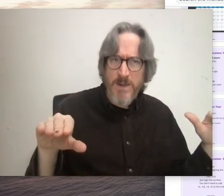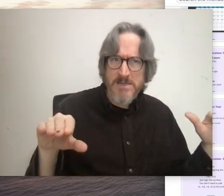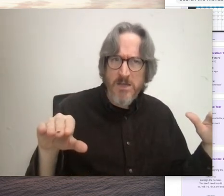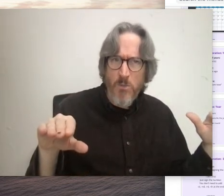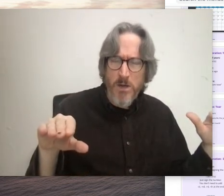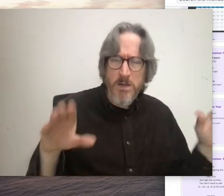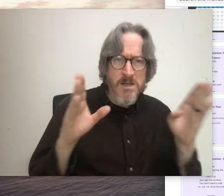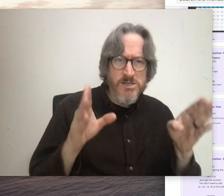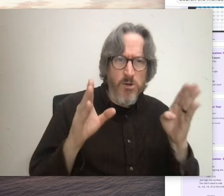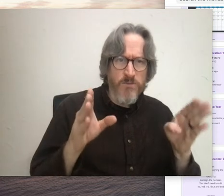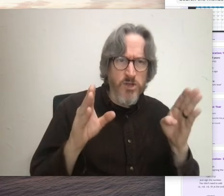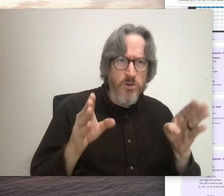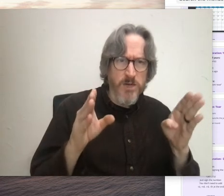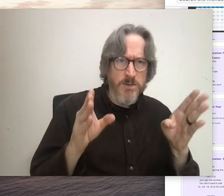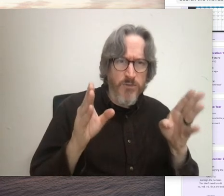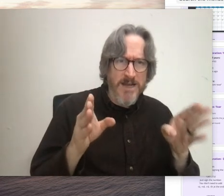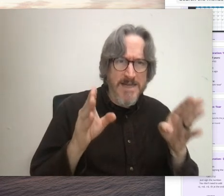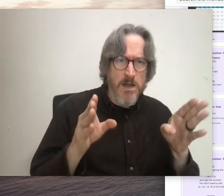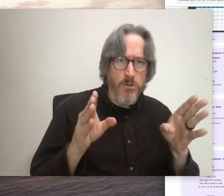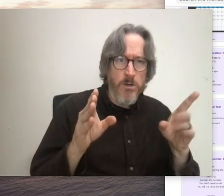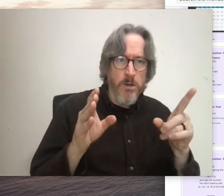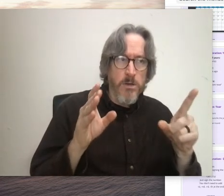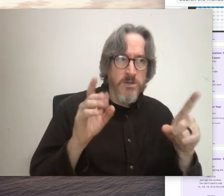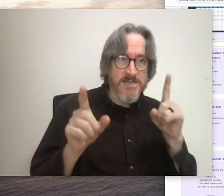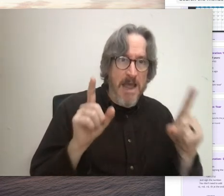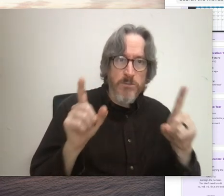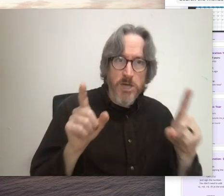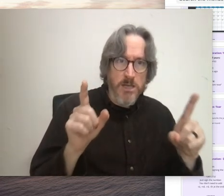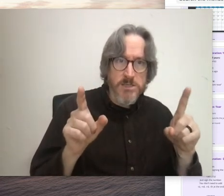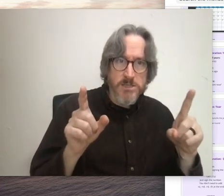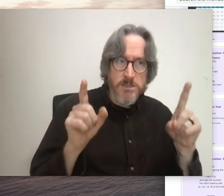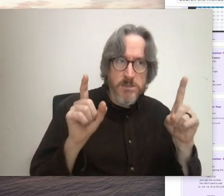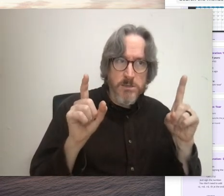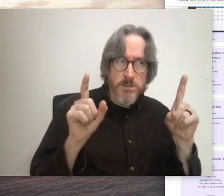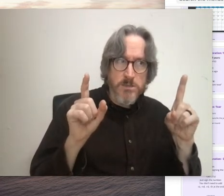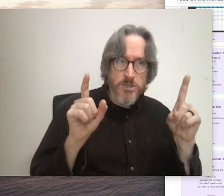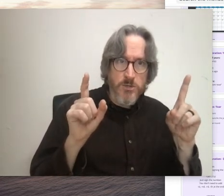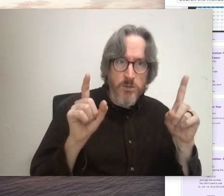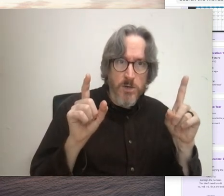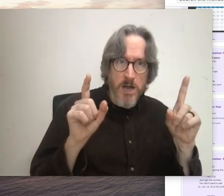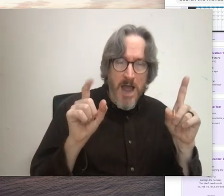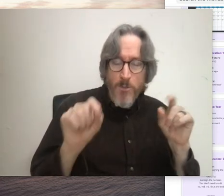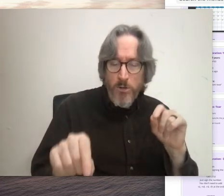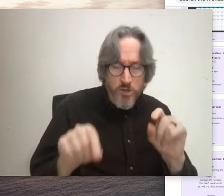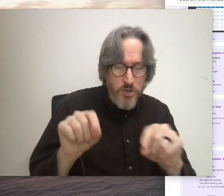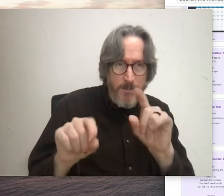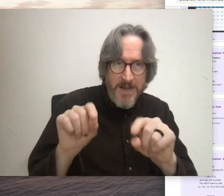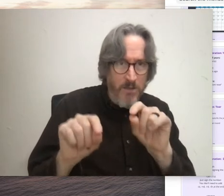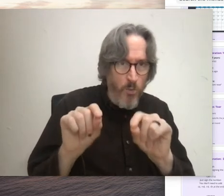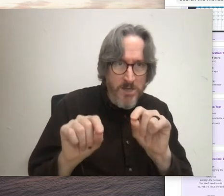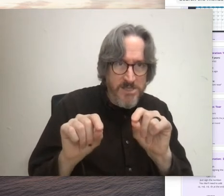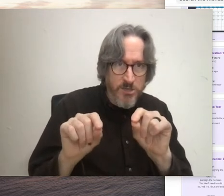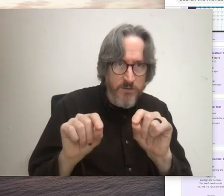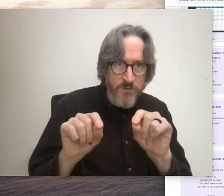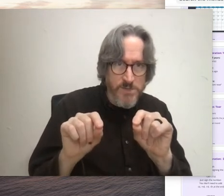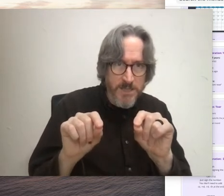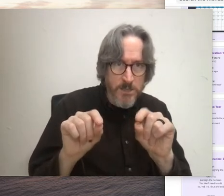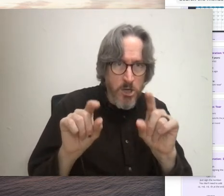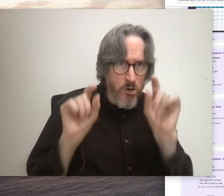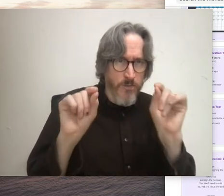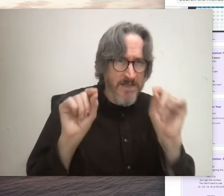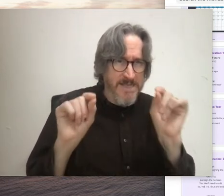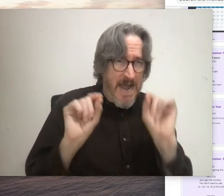foundation from ASL 1. So hopefully you don't need to break down the snapshots to, I will try to pick out the ones that are